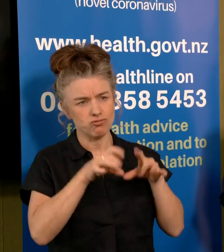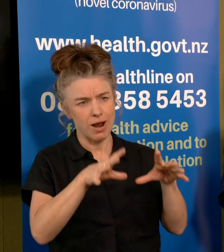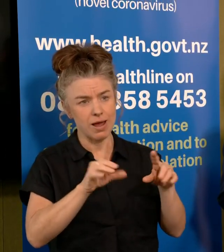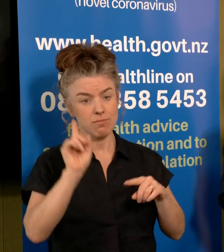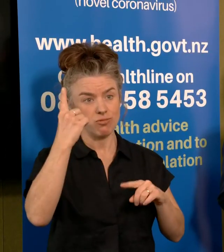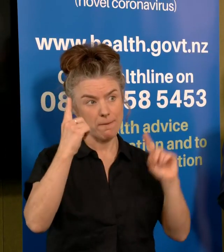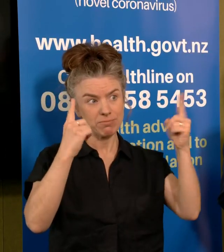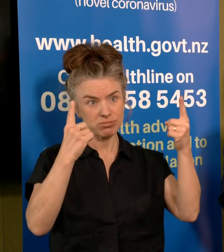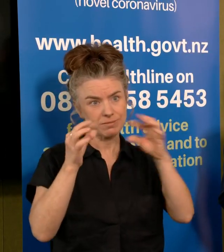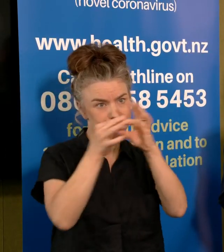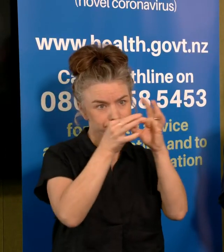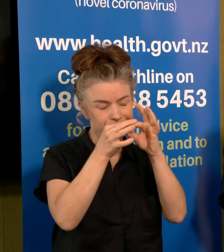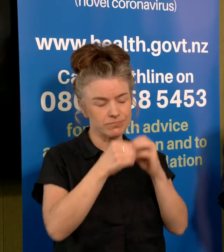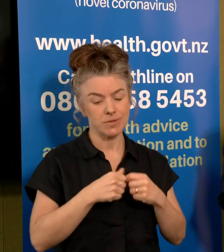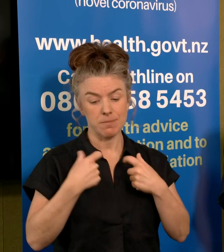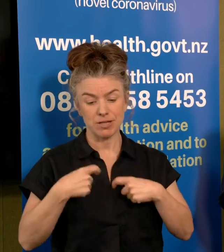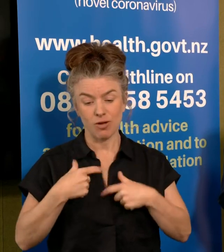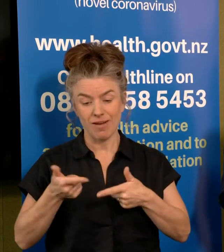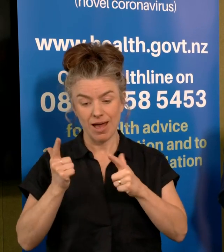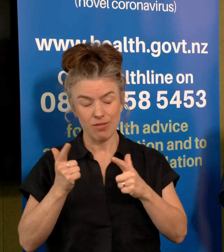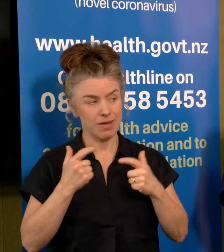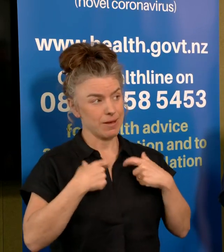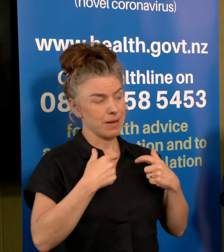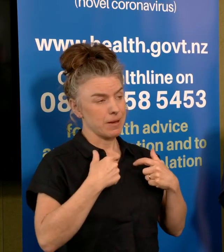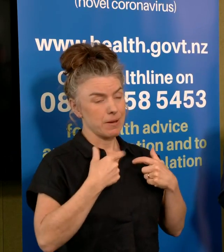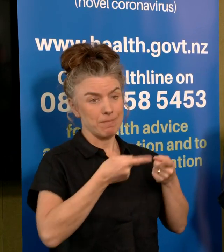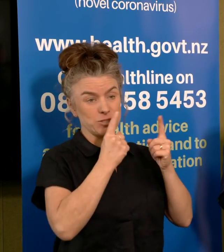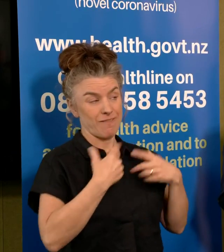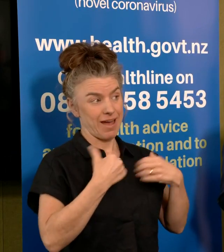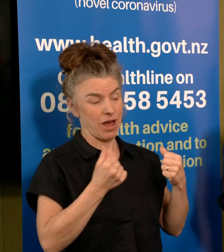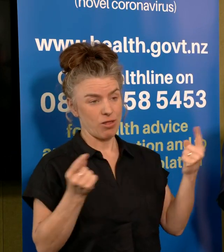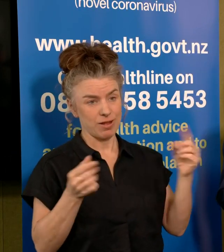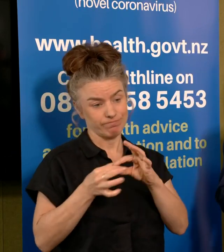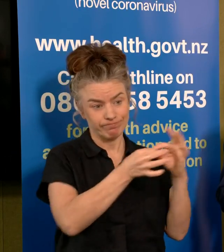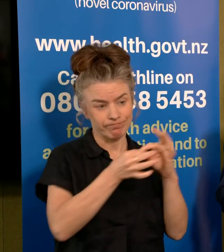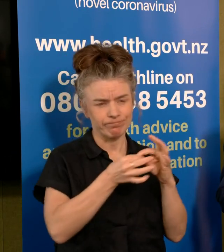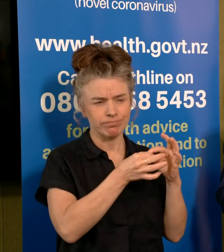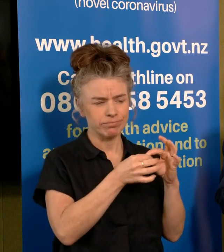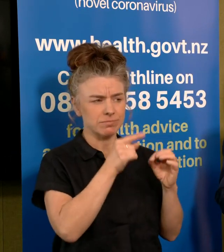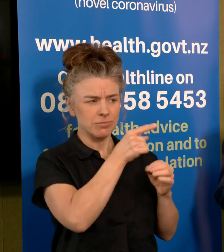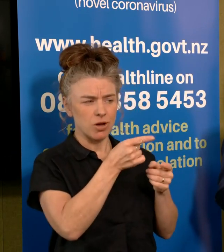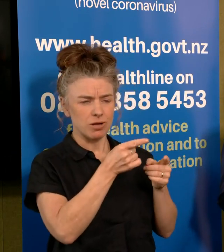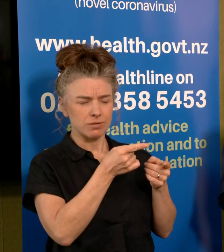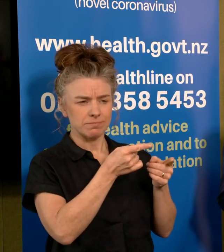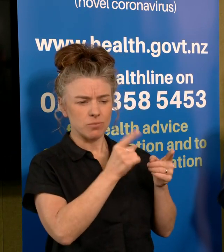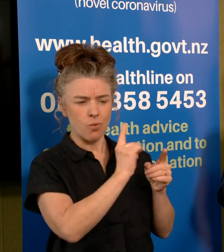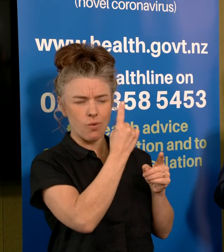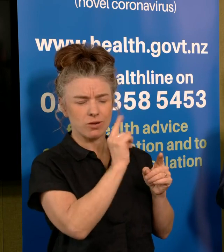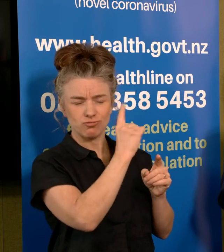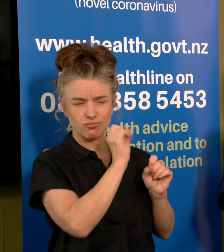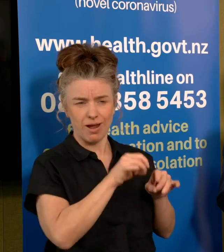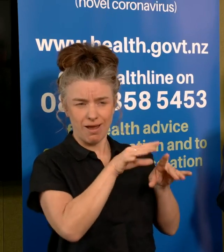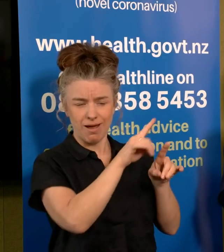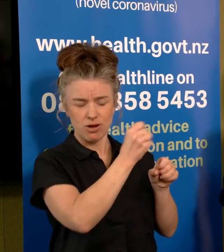Minister, the Minister of Health, who has spoken this morning with Greg Hunt, the Minister of Health in Australia, and also